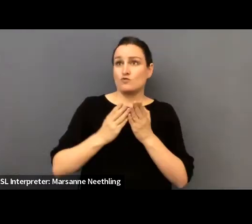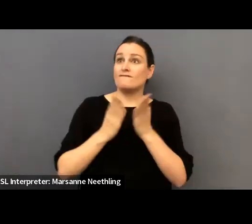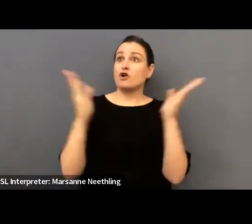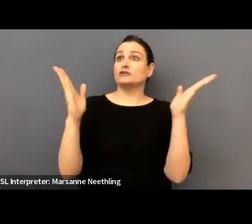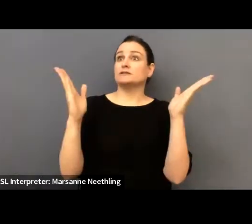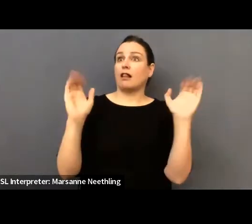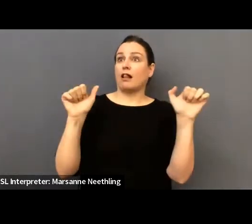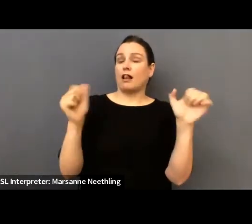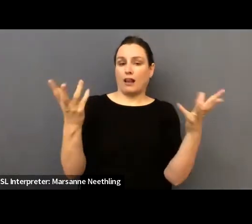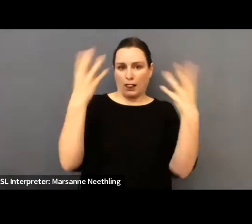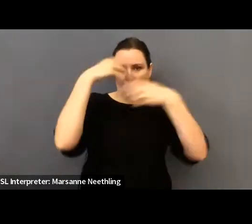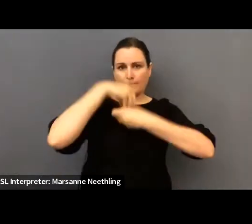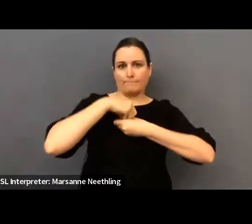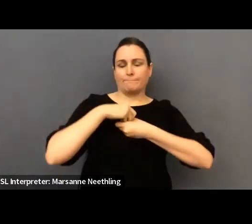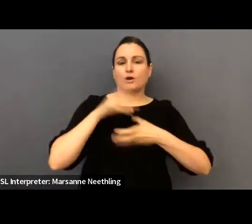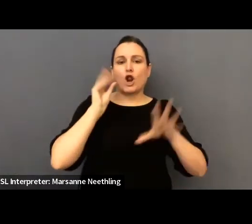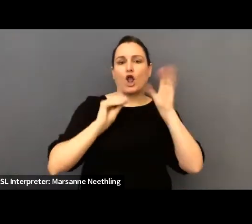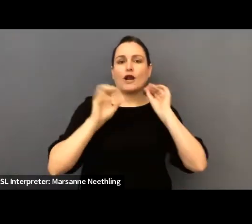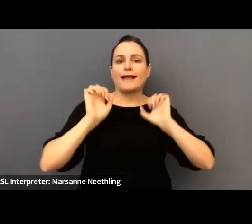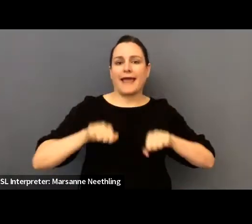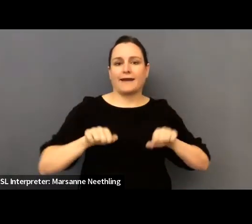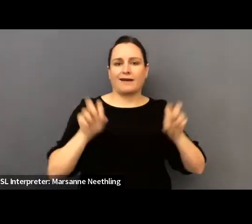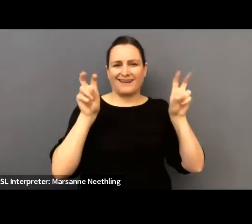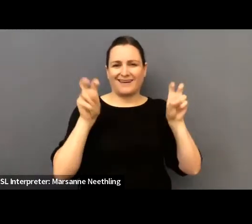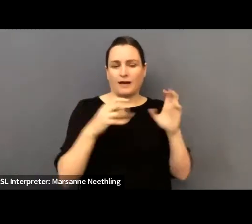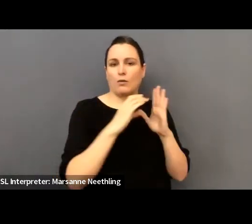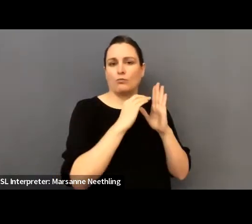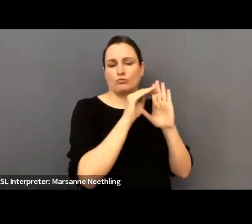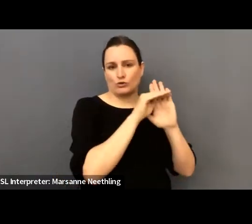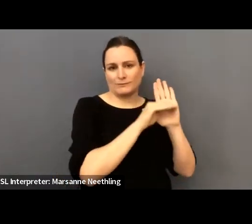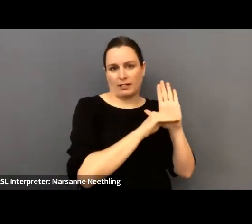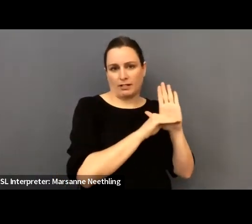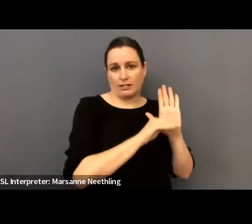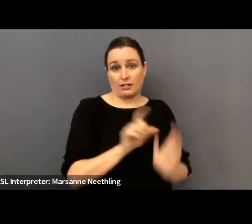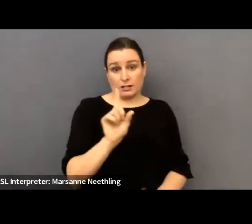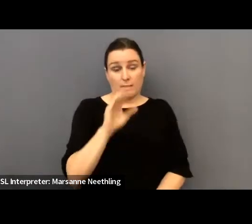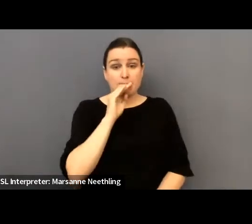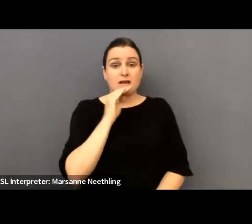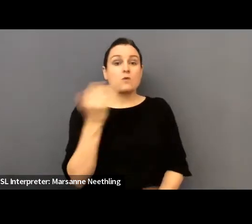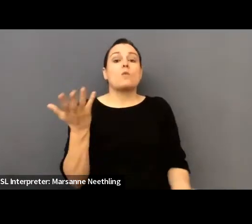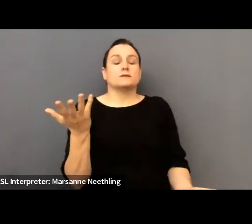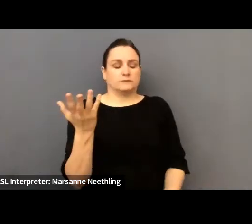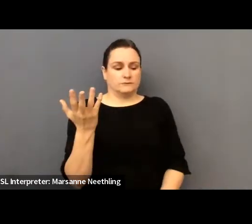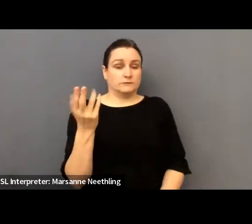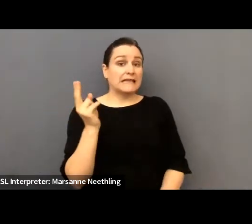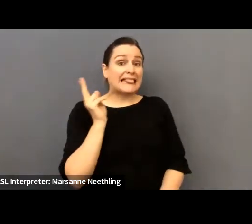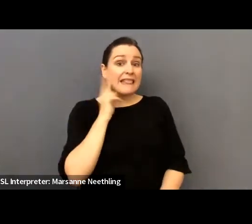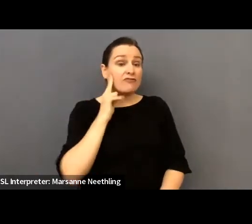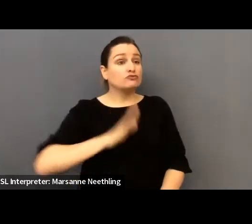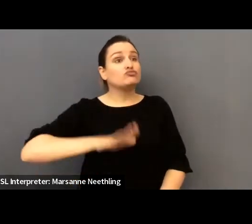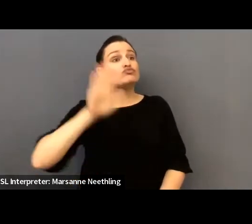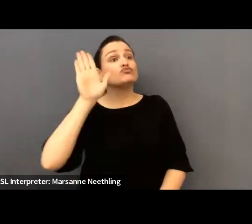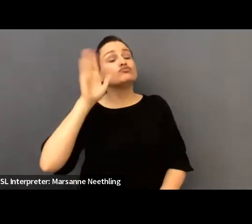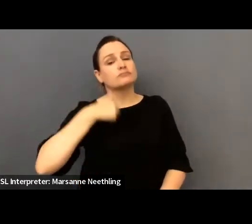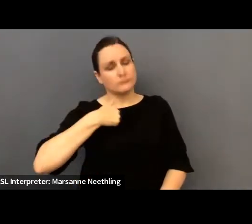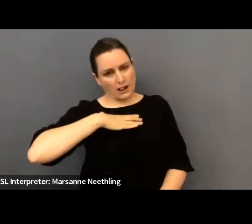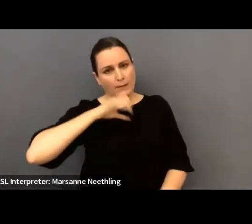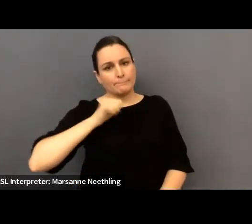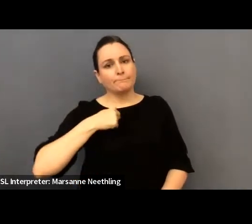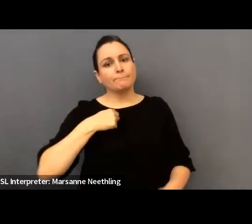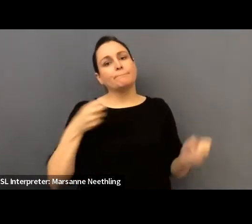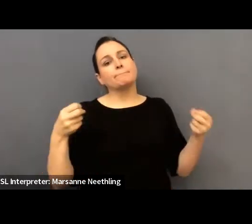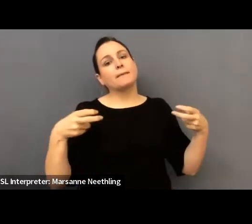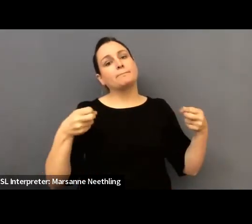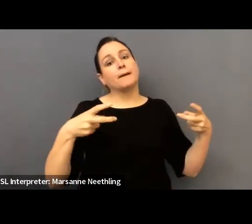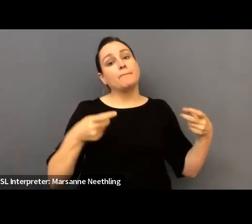mindset that if a deaf student says that I want to have captioning and a